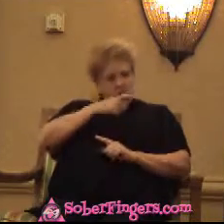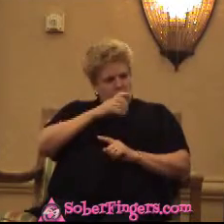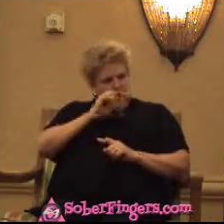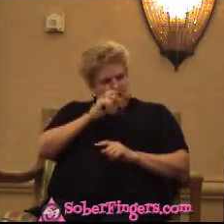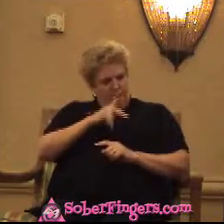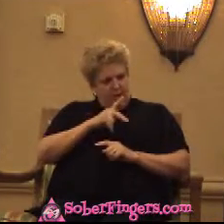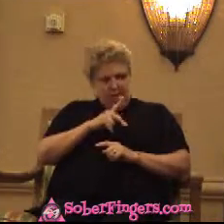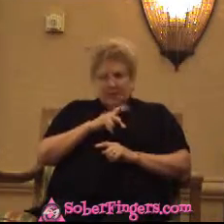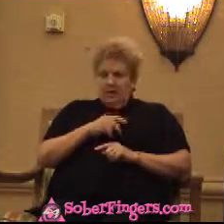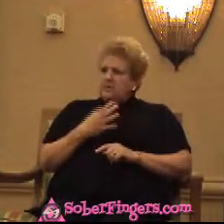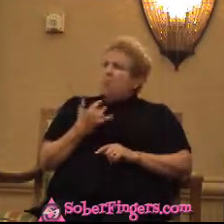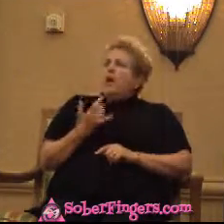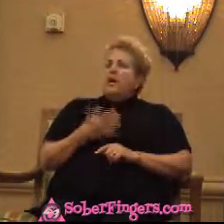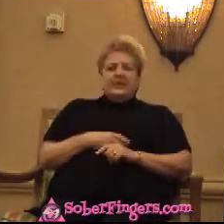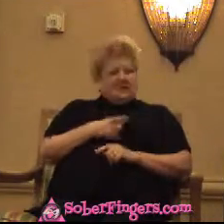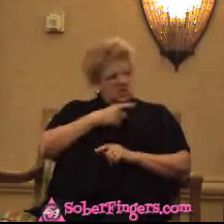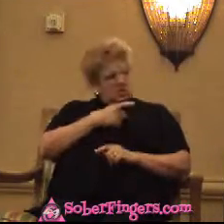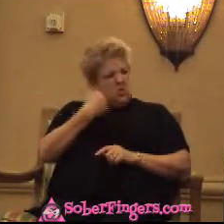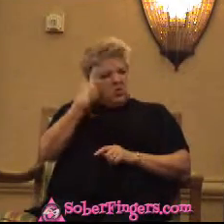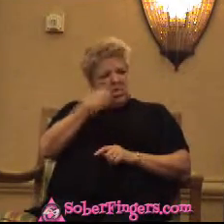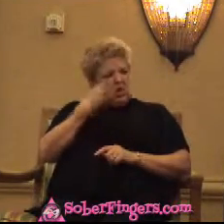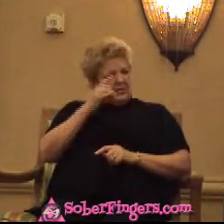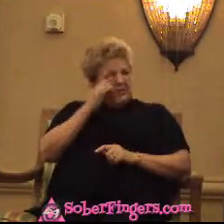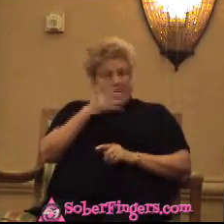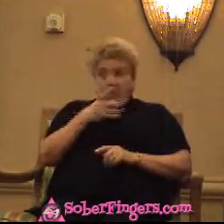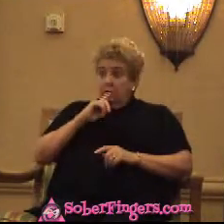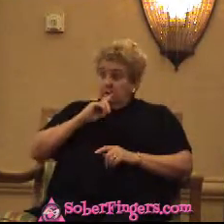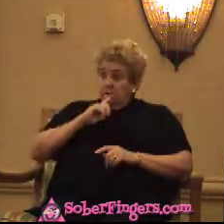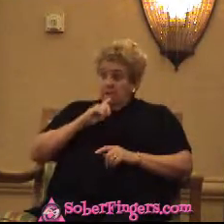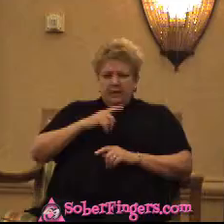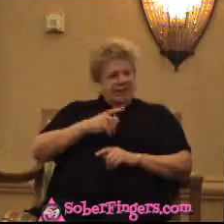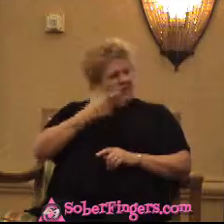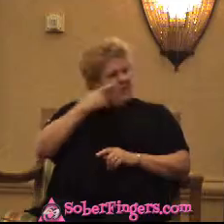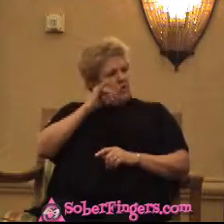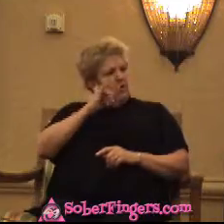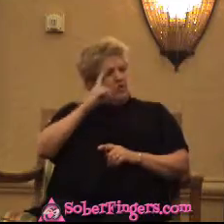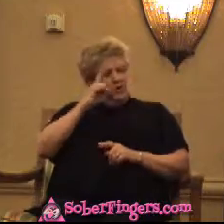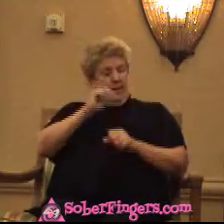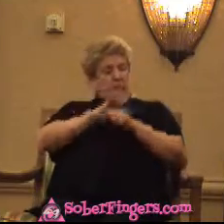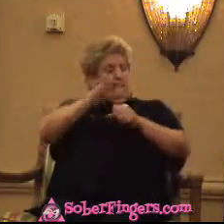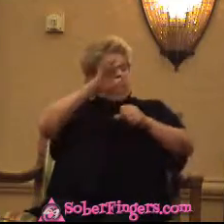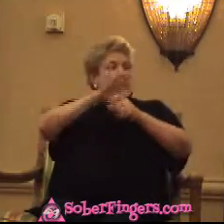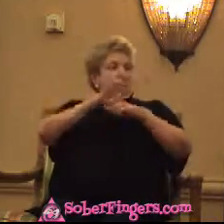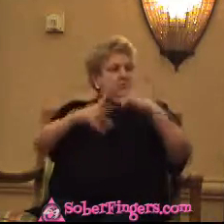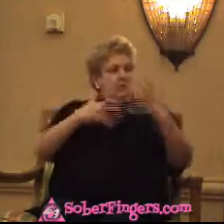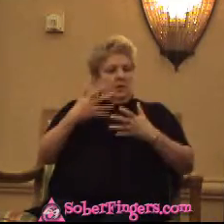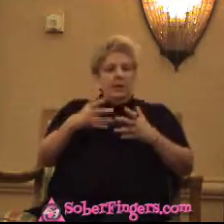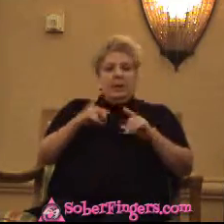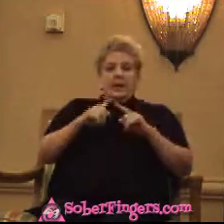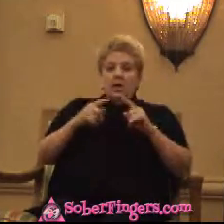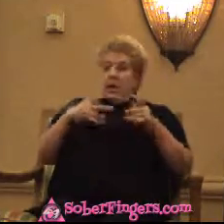you look terrible. I said, I do. He said, you look like you're going to fly apart. I'm dressed like I'm dressed now, in a nice